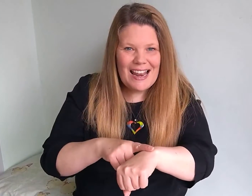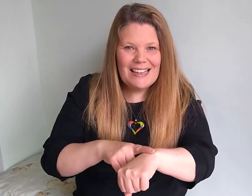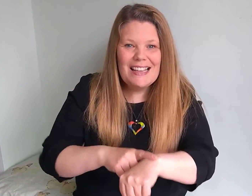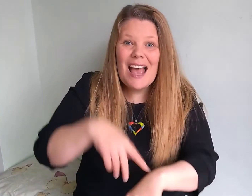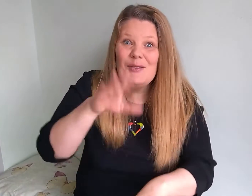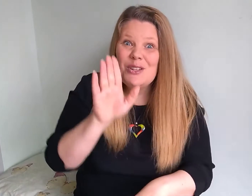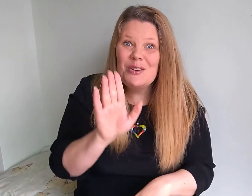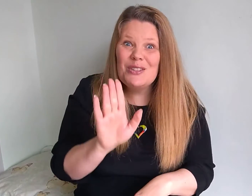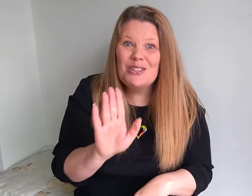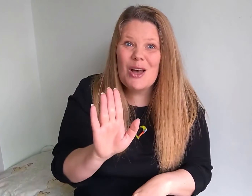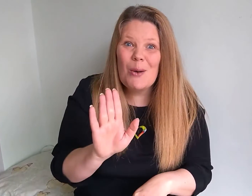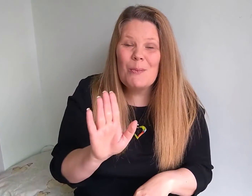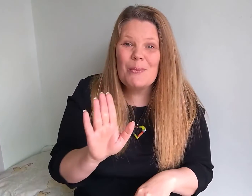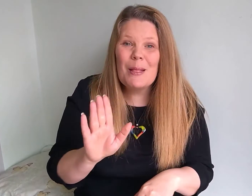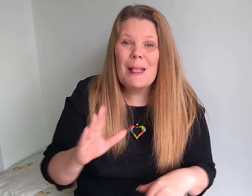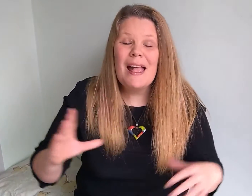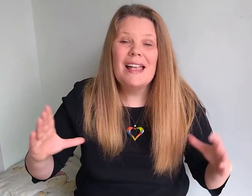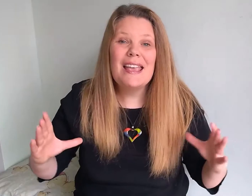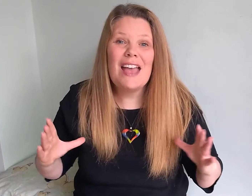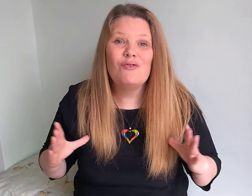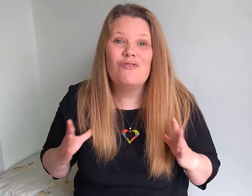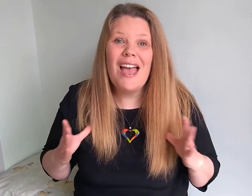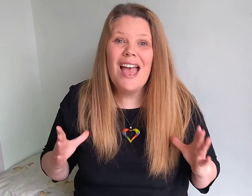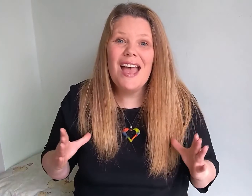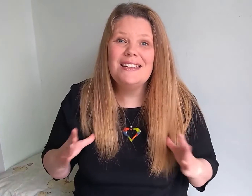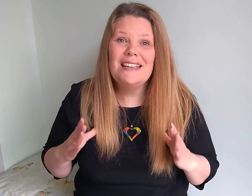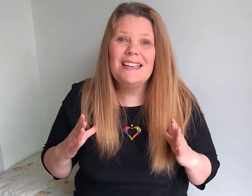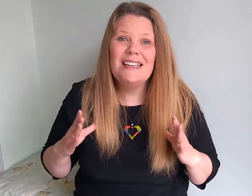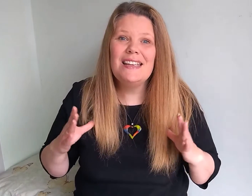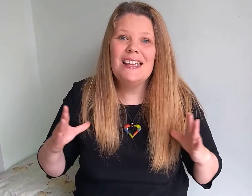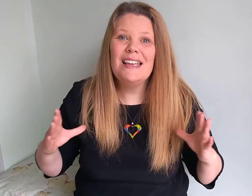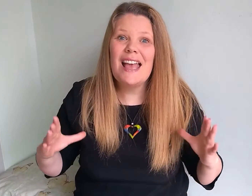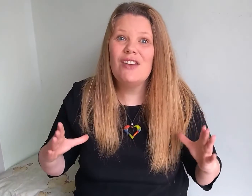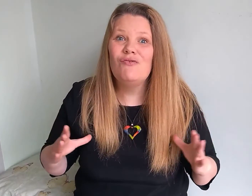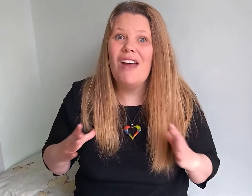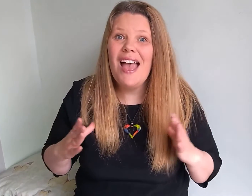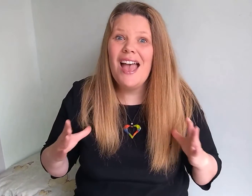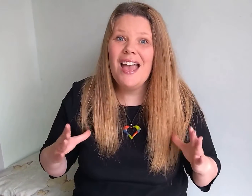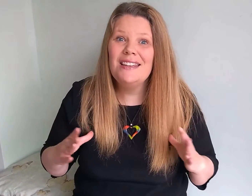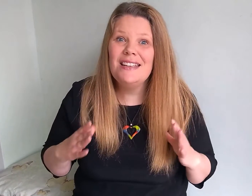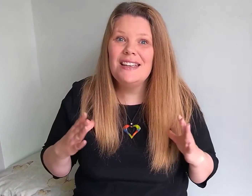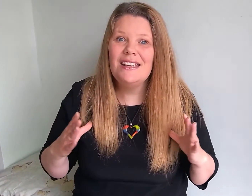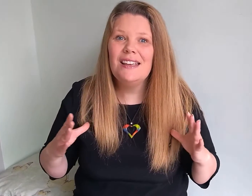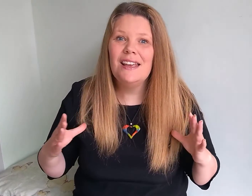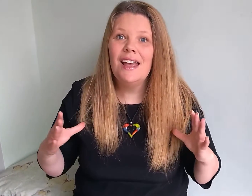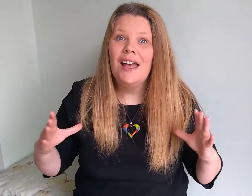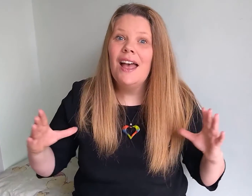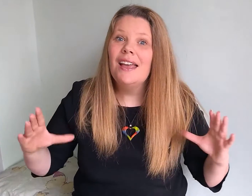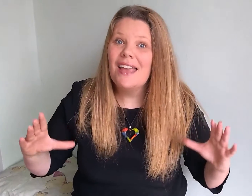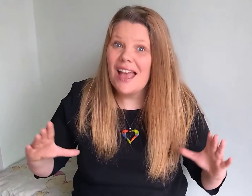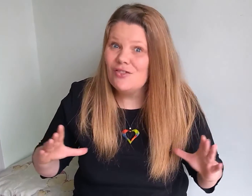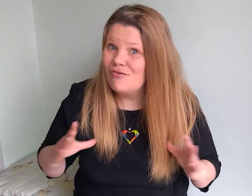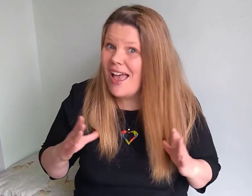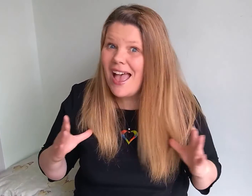nearly time to stop. Get ready, get ready. Get